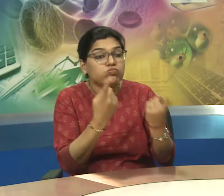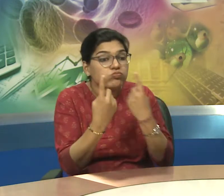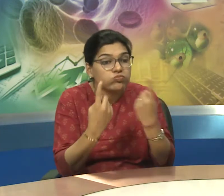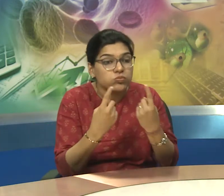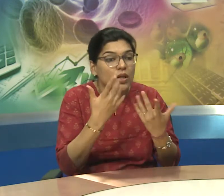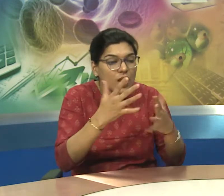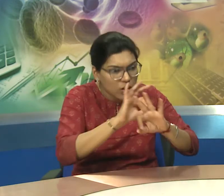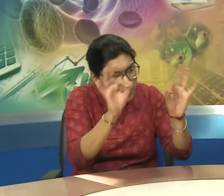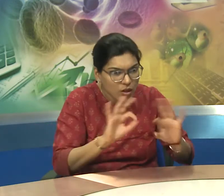a wholesaler,